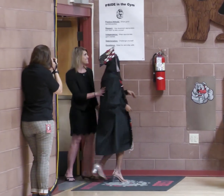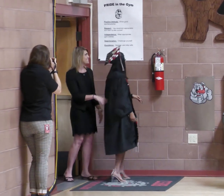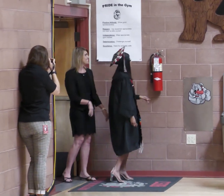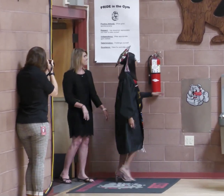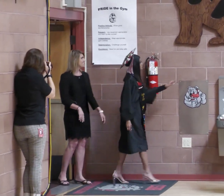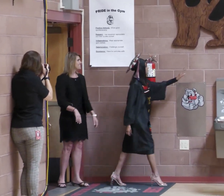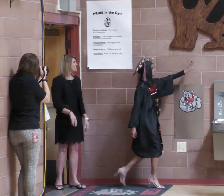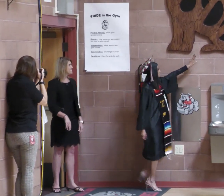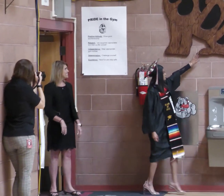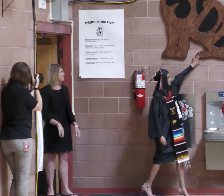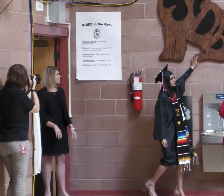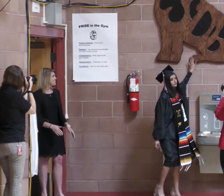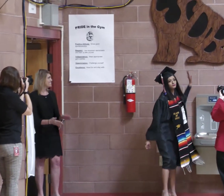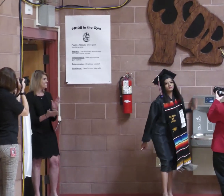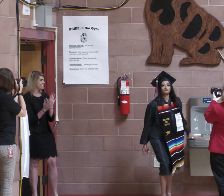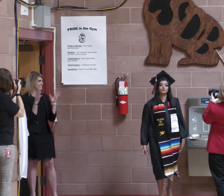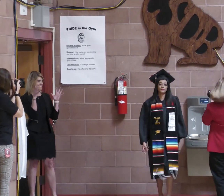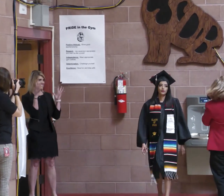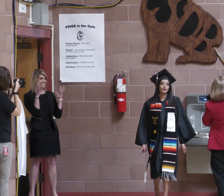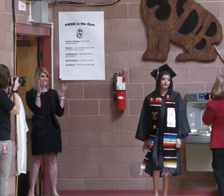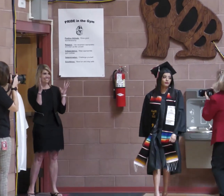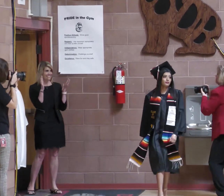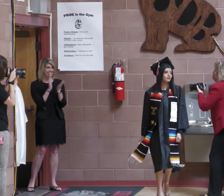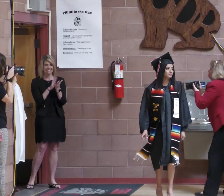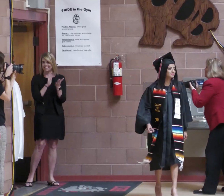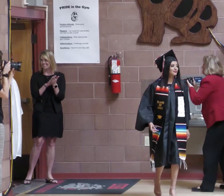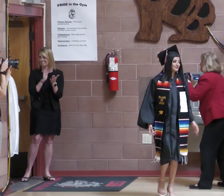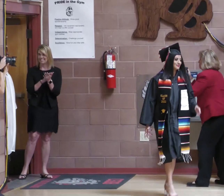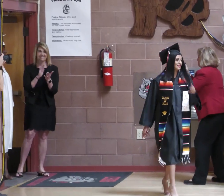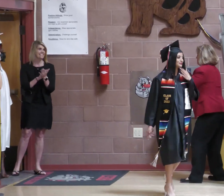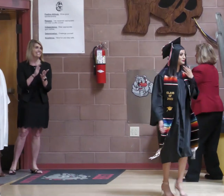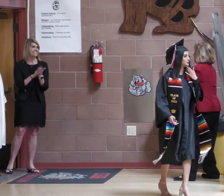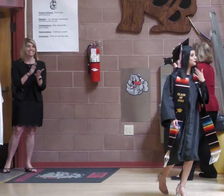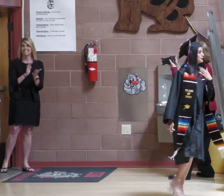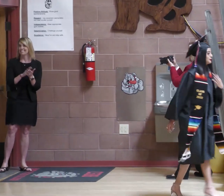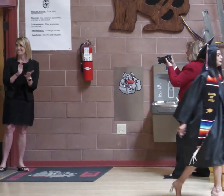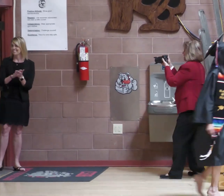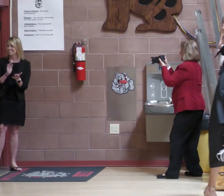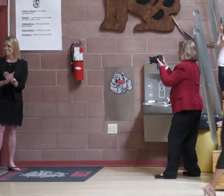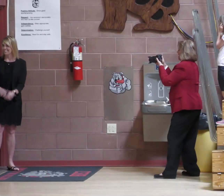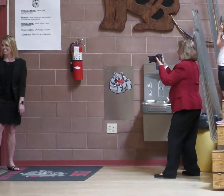emily sanchez vasquez touches the bulldog's paw walks in